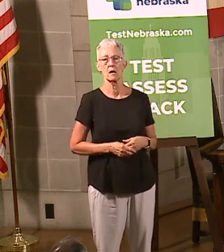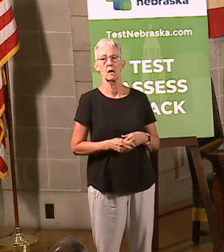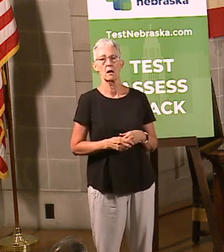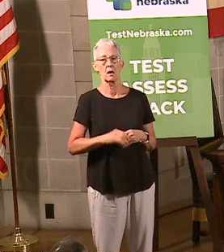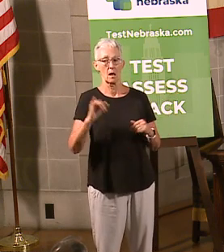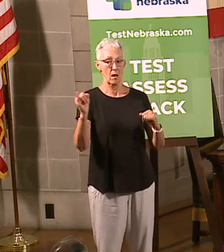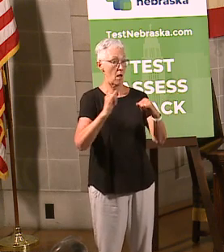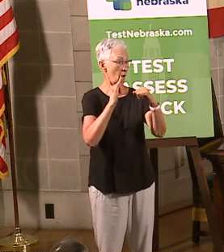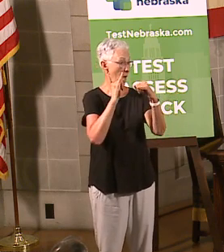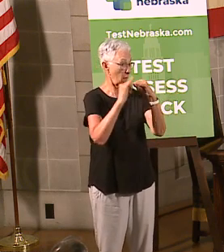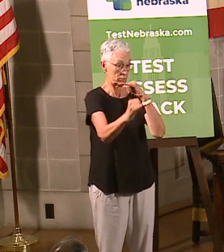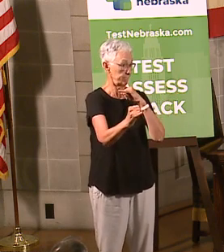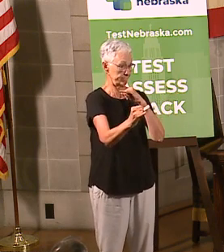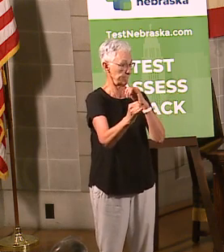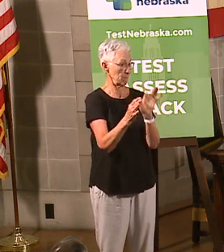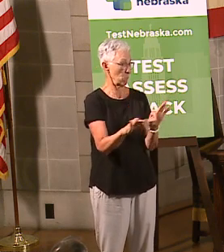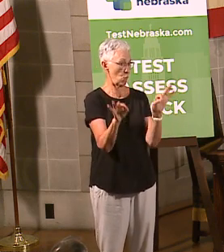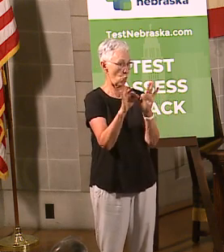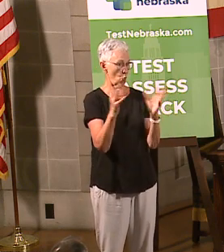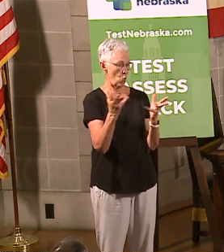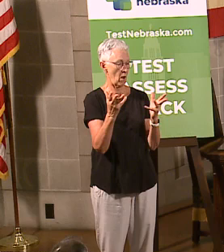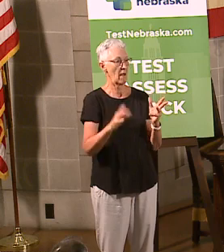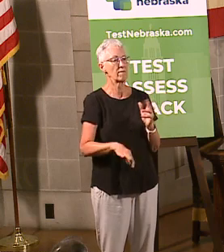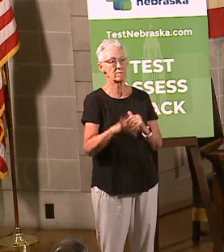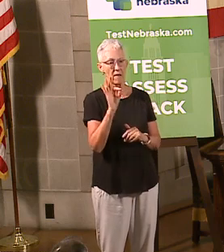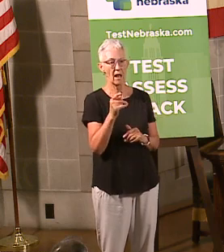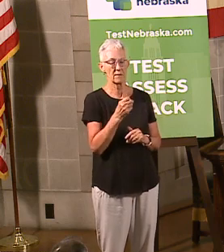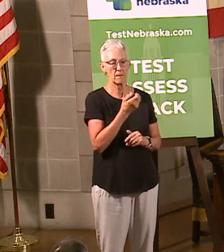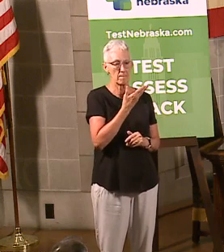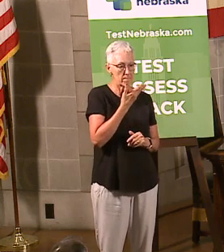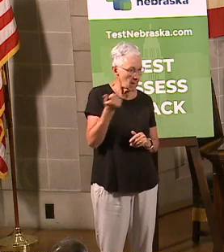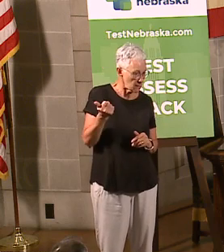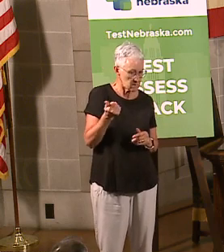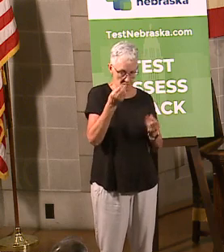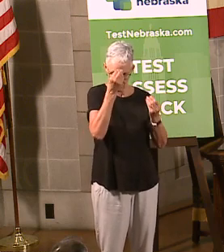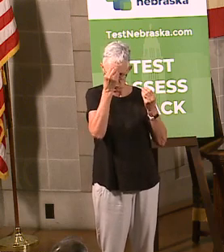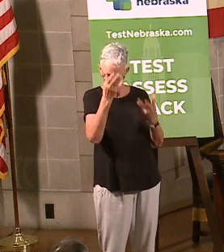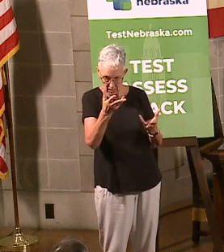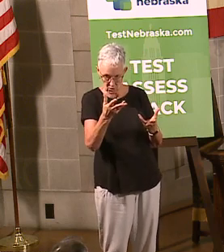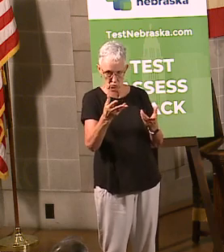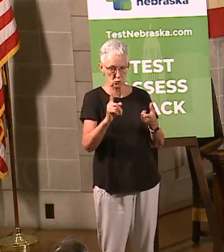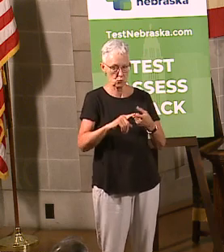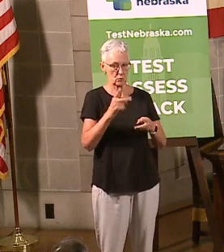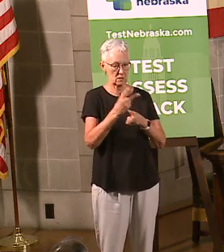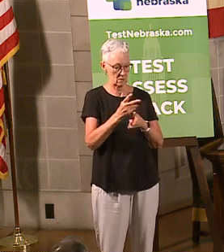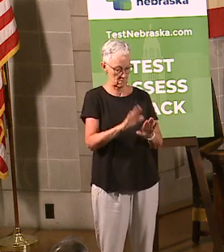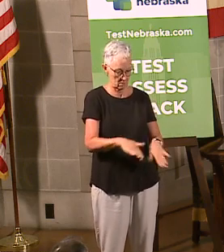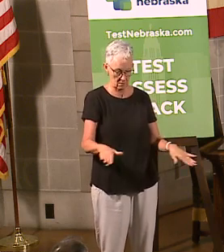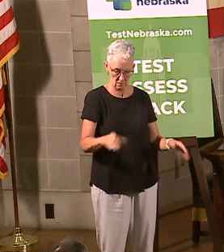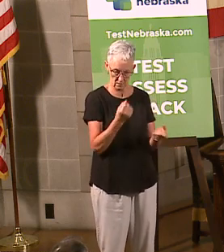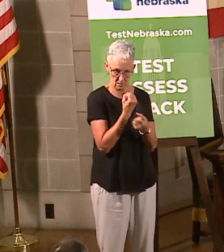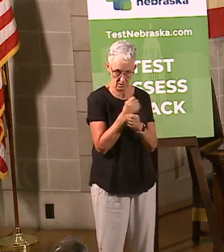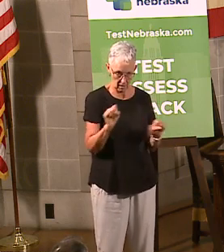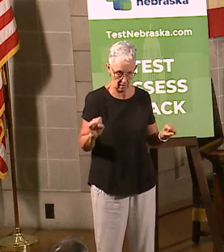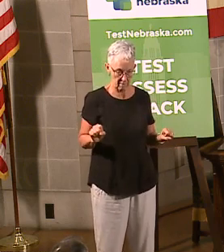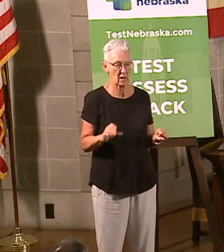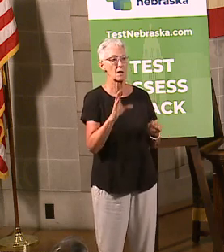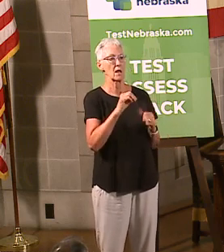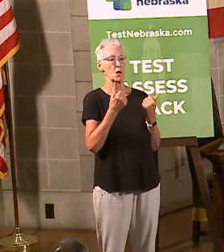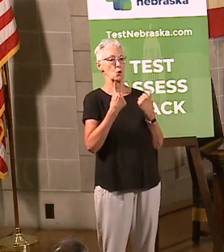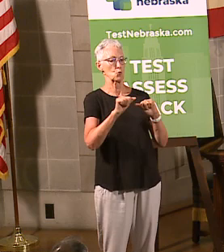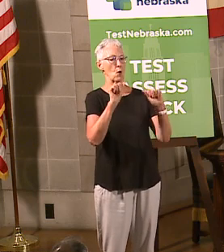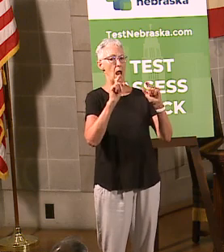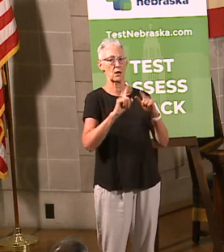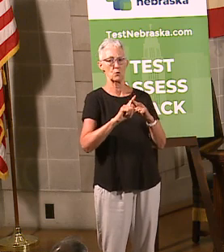finding those best set of practices that are going to work, making sure that we're finding ways that help remove the types of barriers that folks may